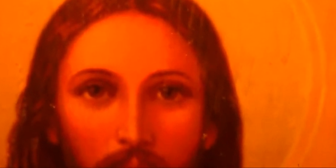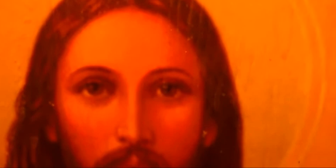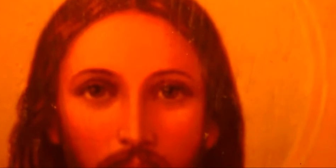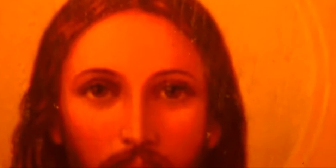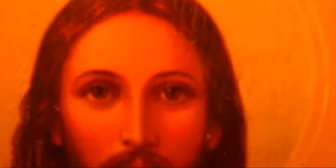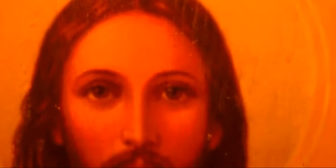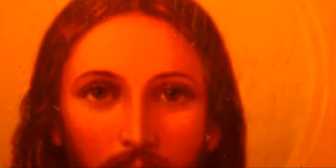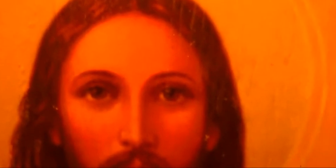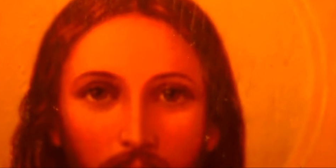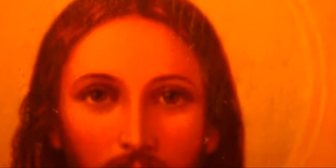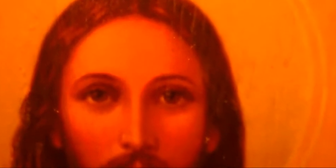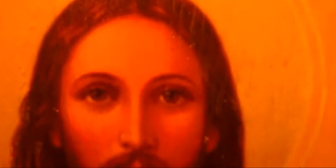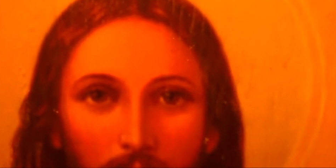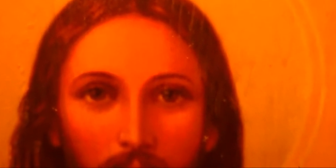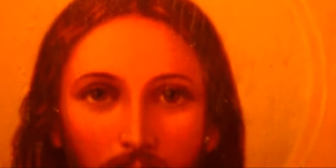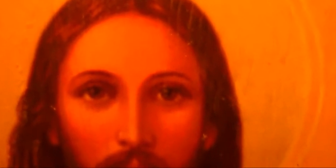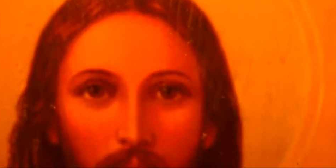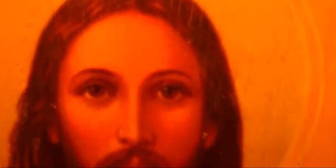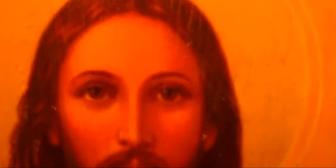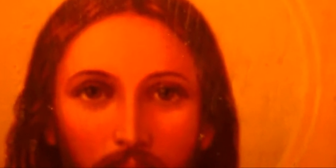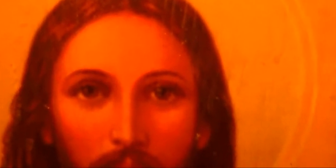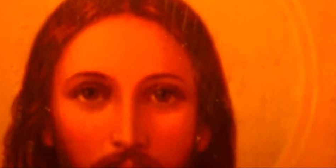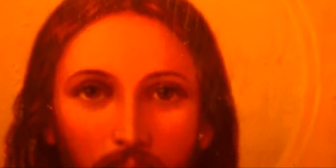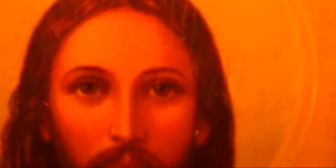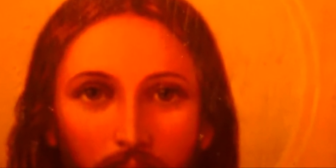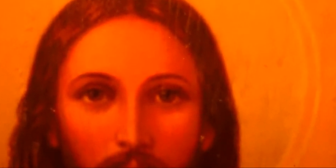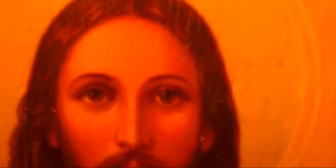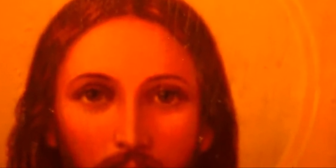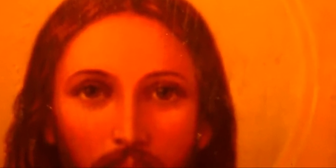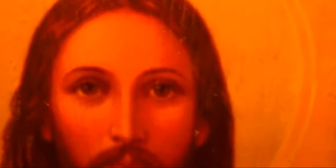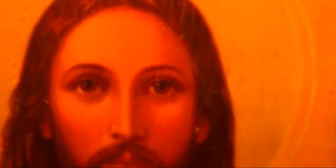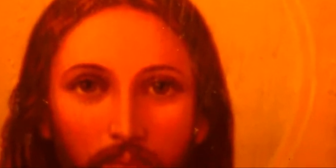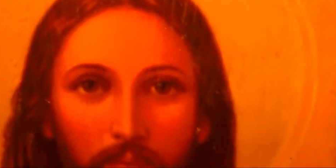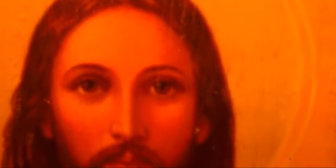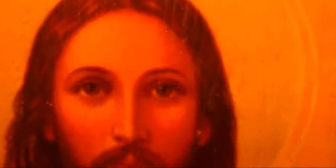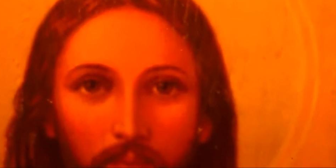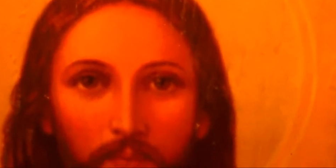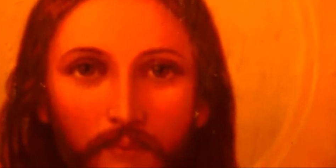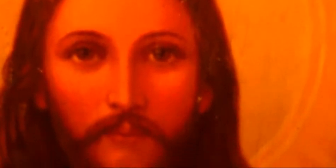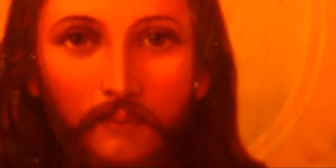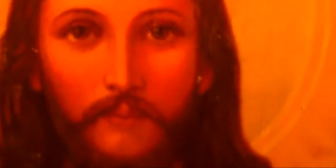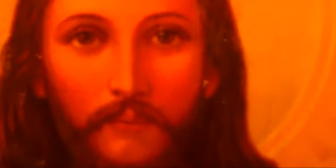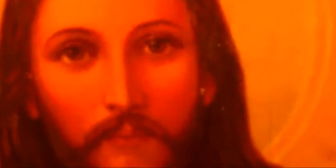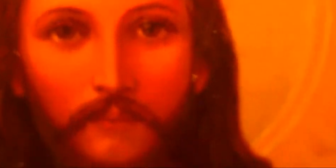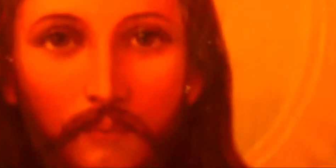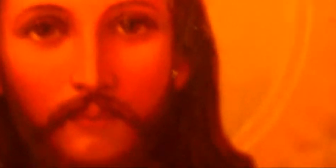are what makes a man person unclean. But eating with unwashed hands does not make him unclean.